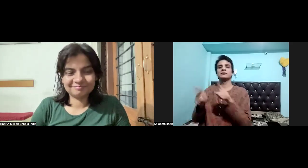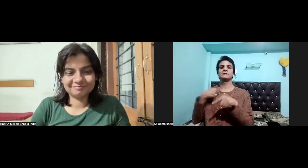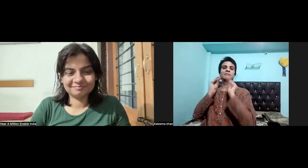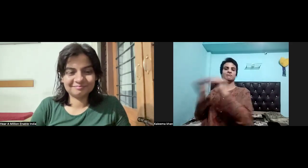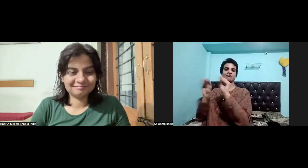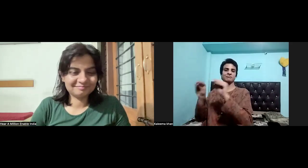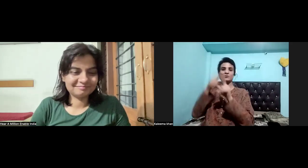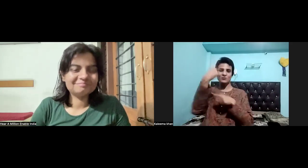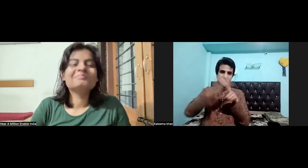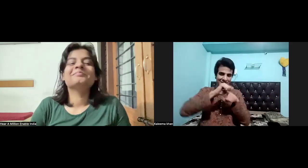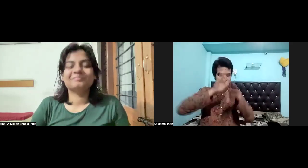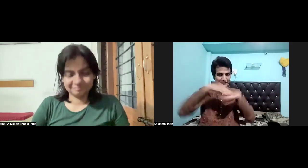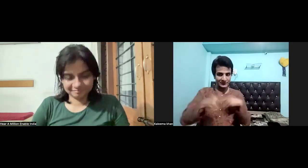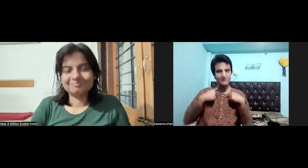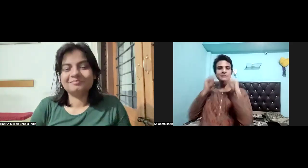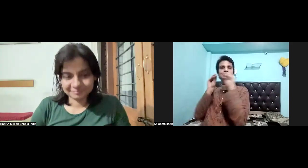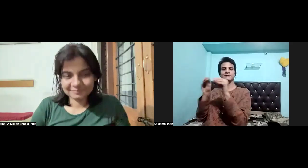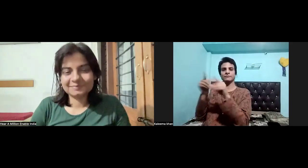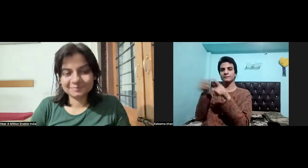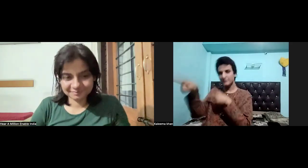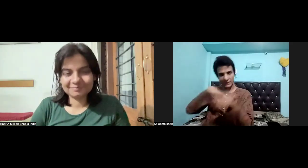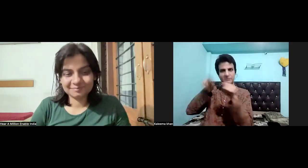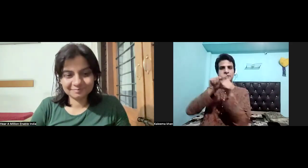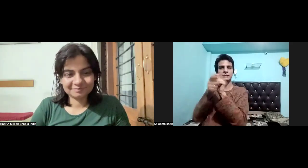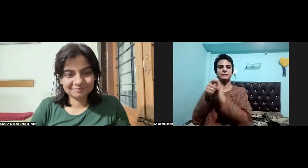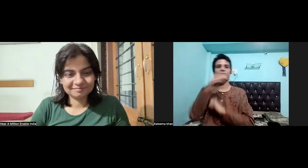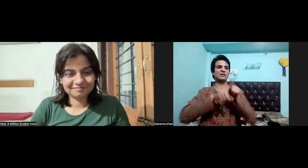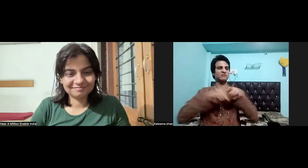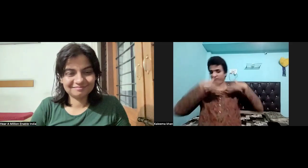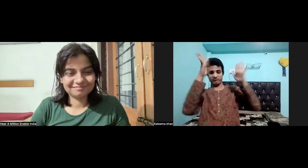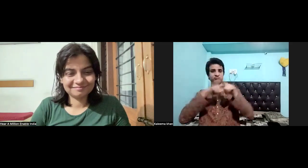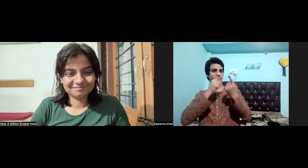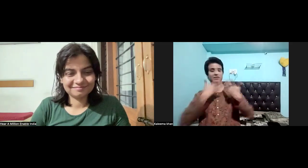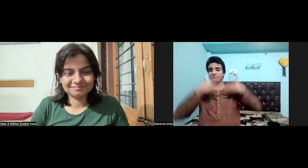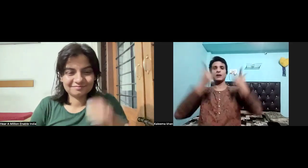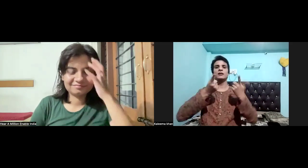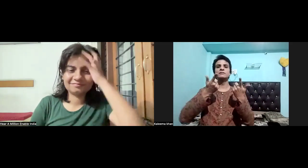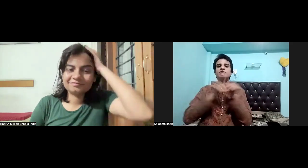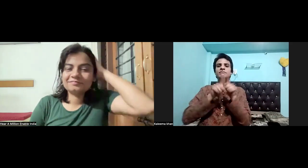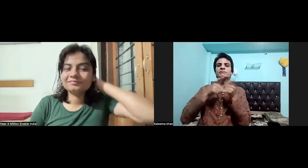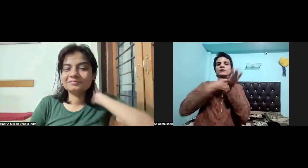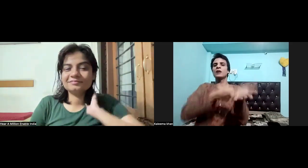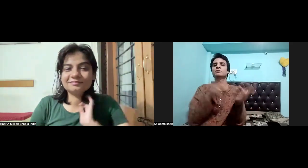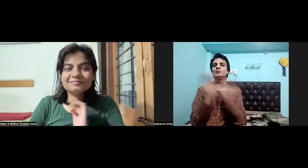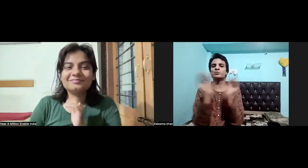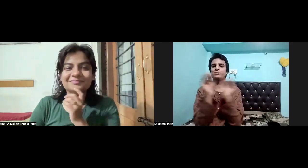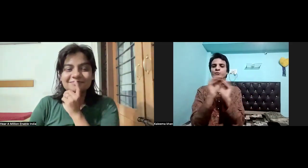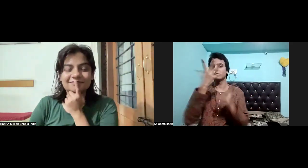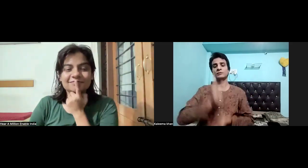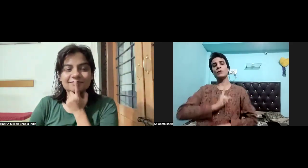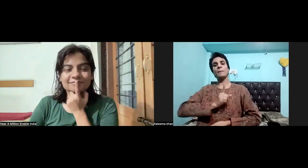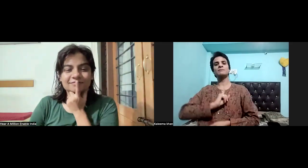they are providing jobs. So they contact me, and I ask other deaf people whoever want to join the organization. So,